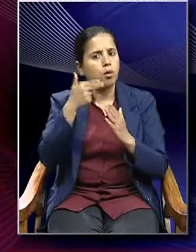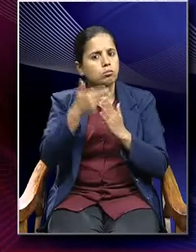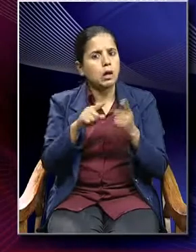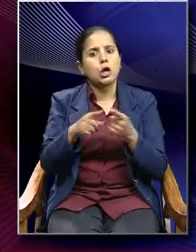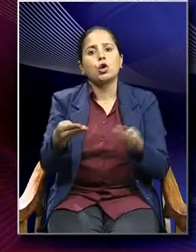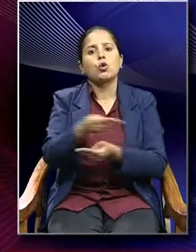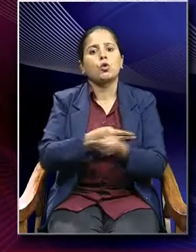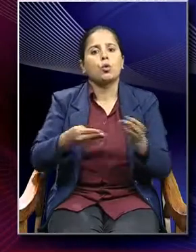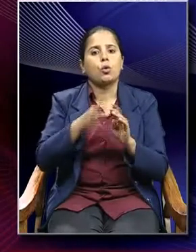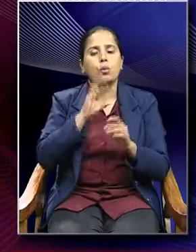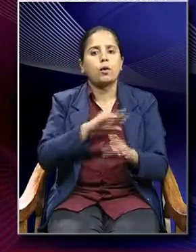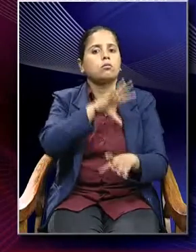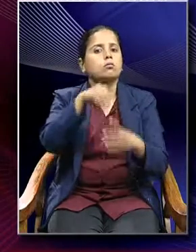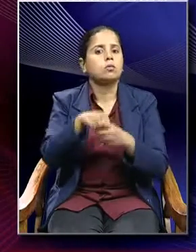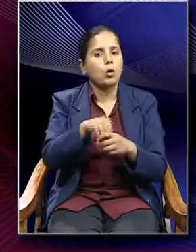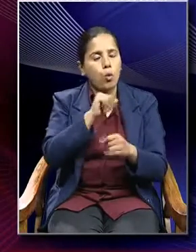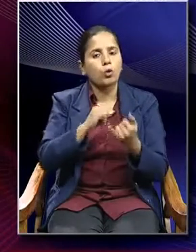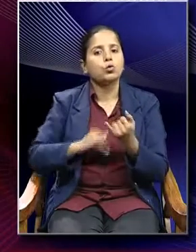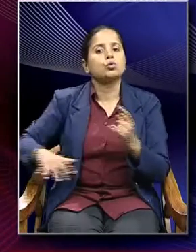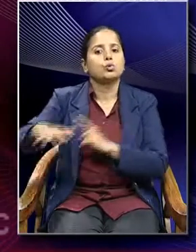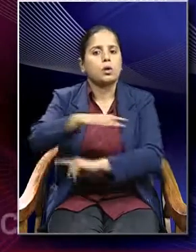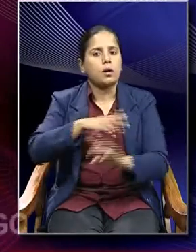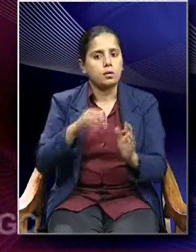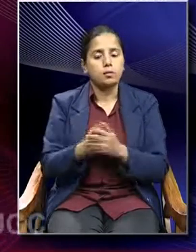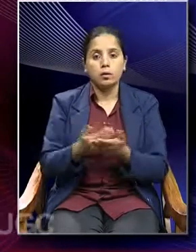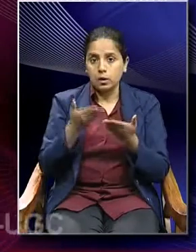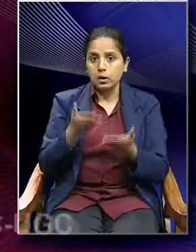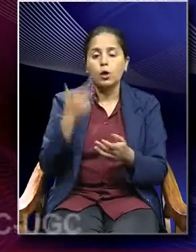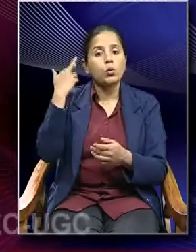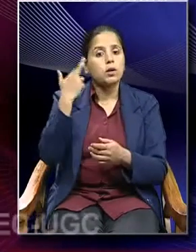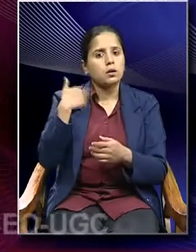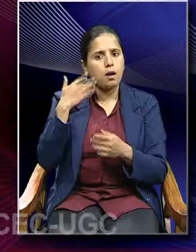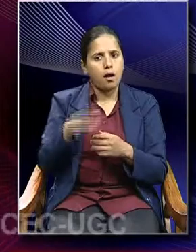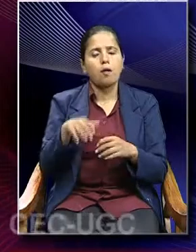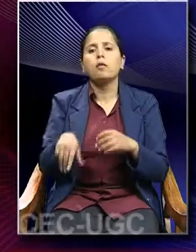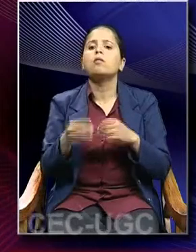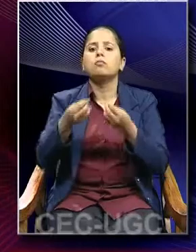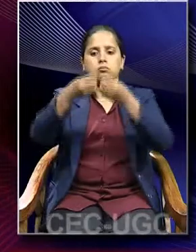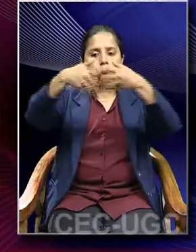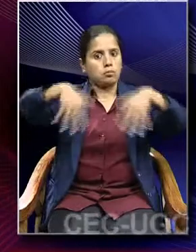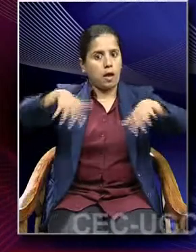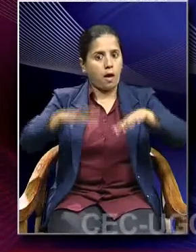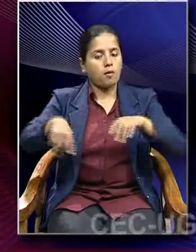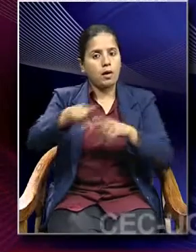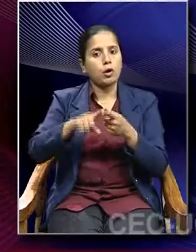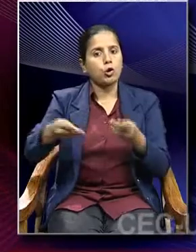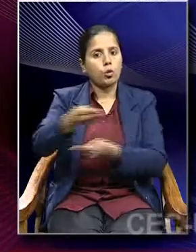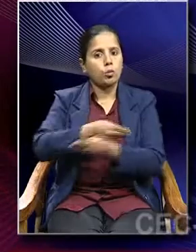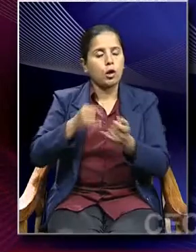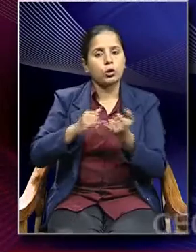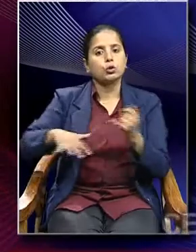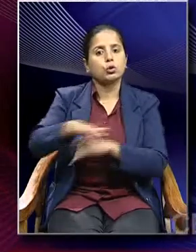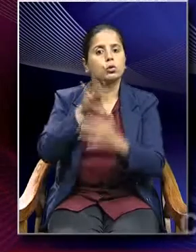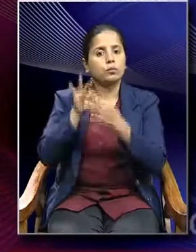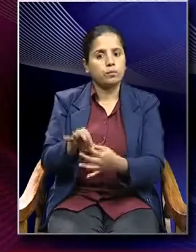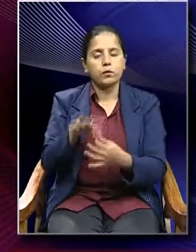economic part aspect of society. And therefore, we have a branch called economic sociology